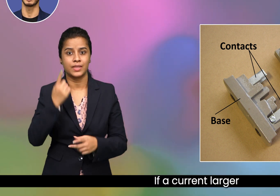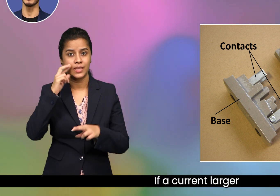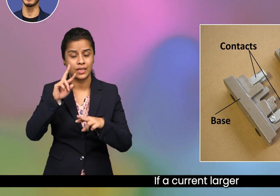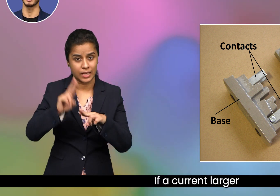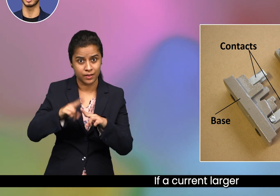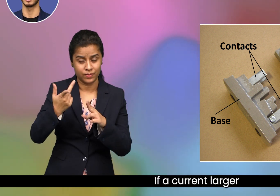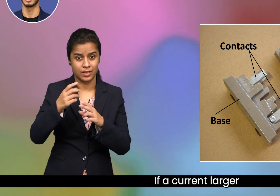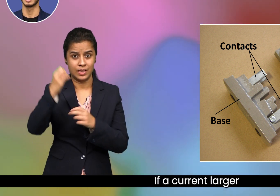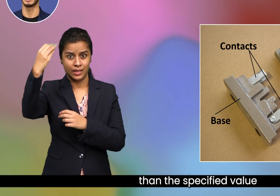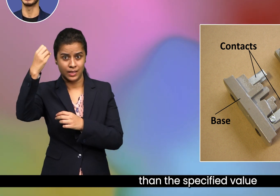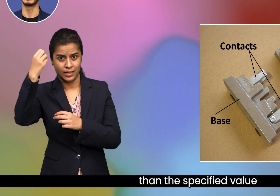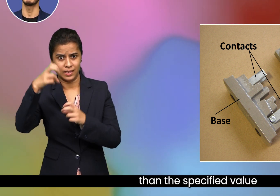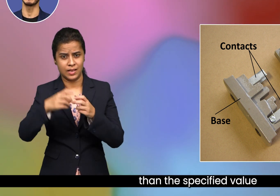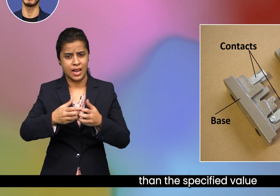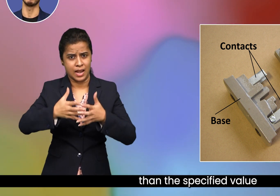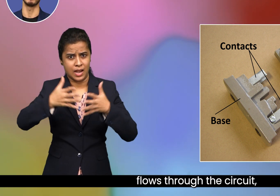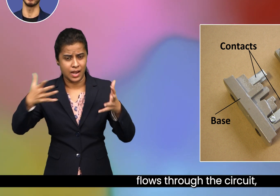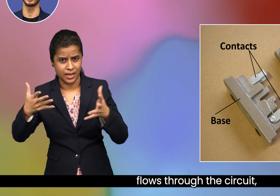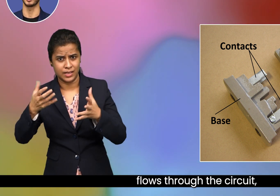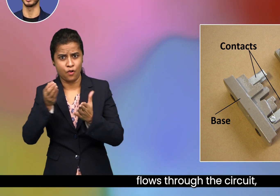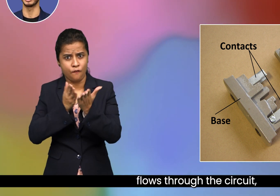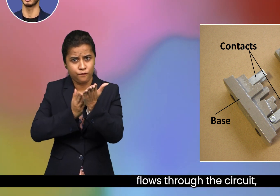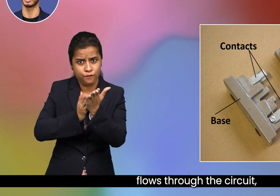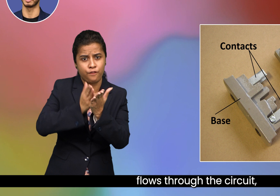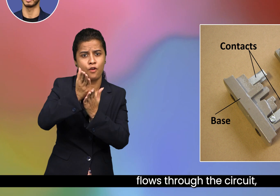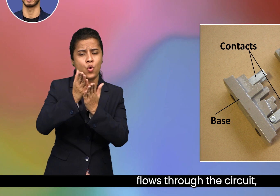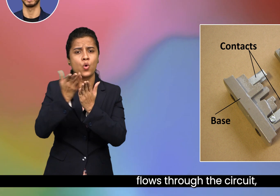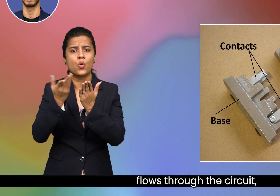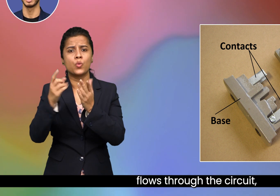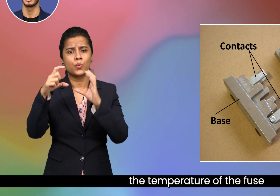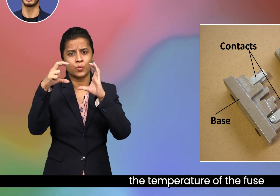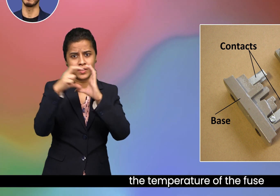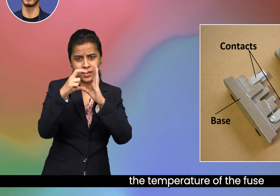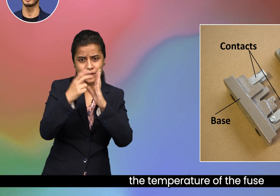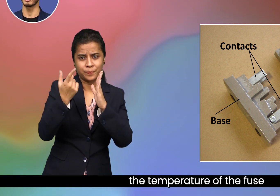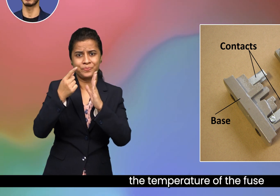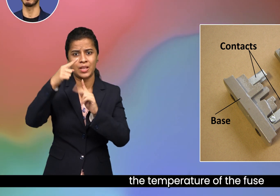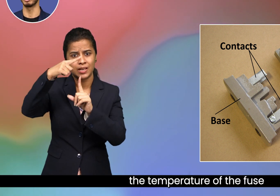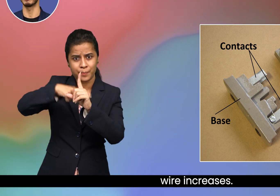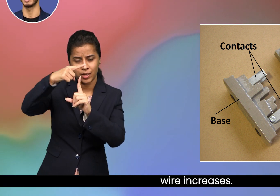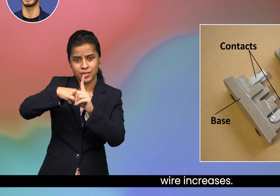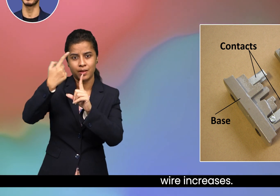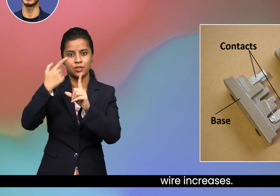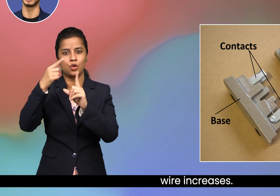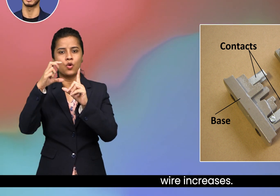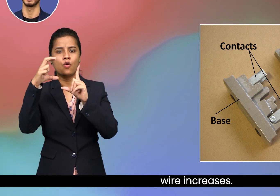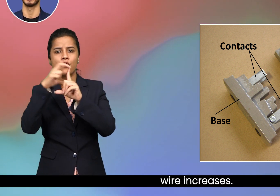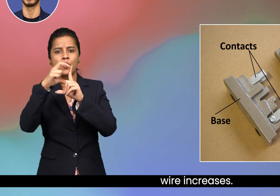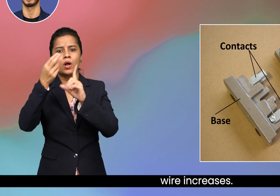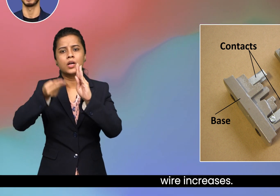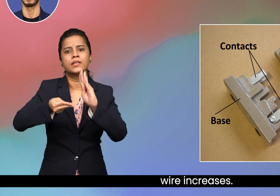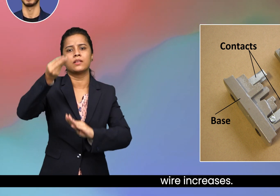If a current larger than the specified value flows through the circuit, the temperature of the fuse wire increases.